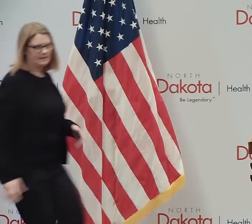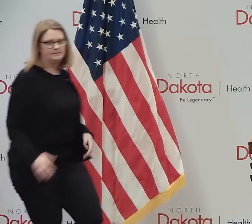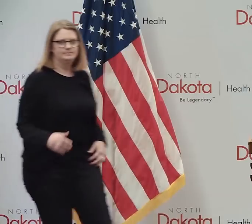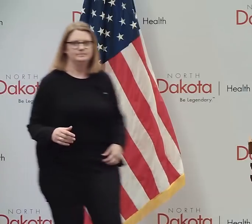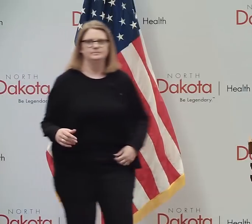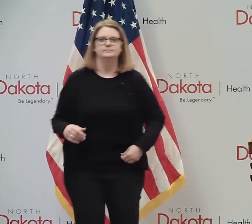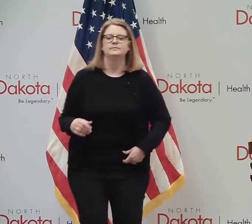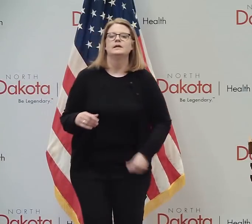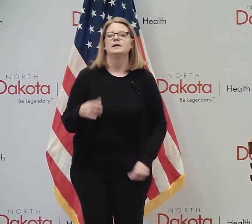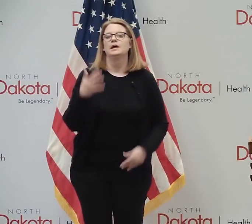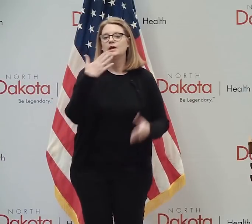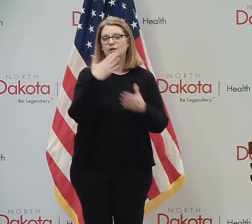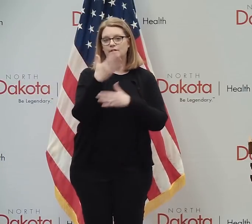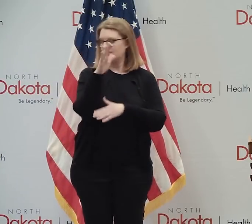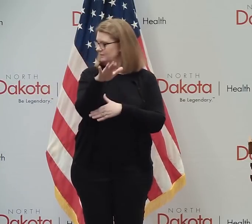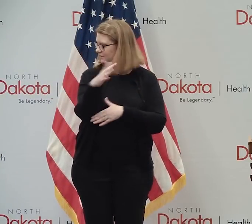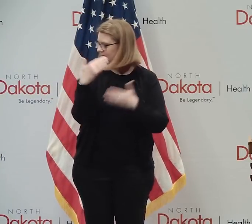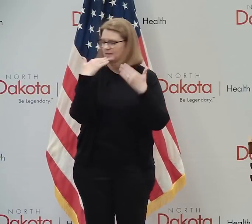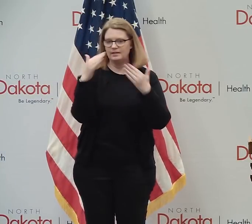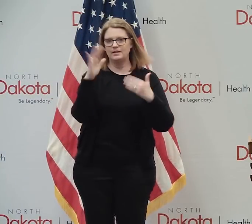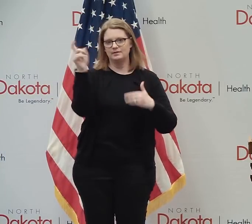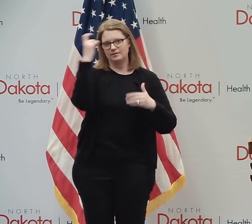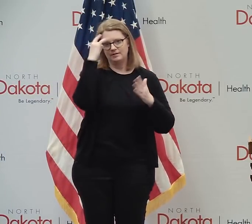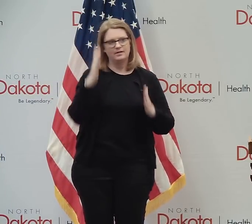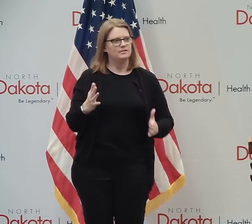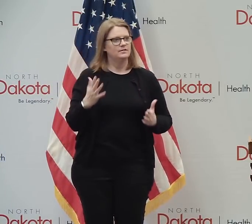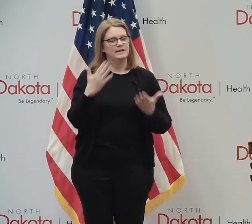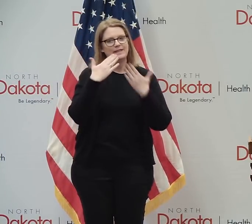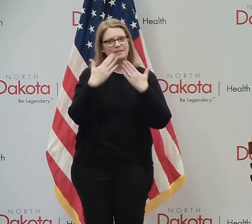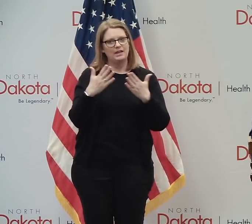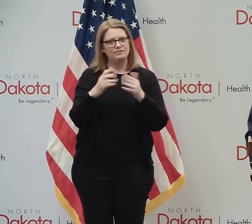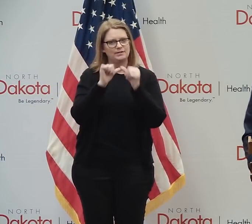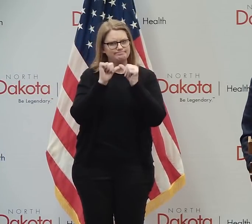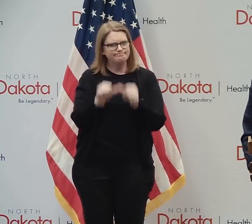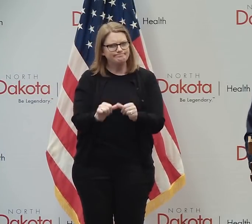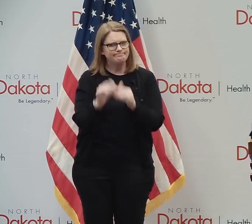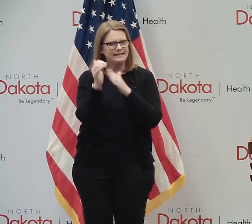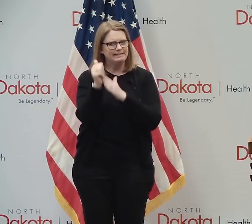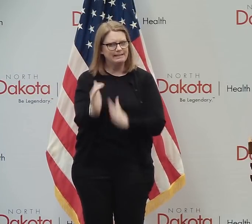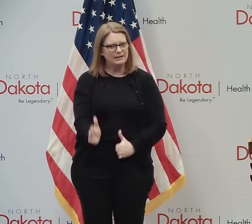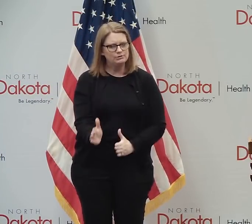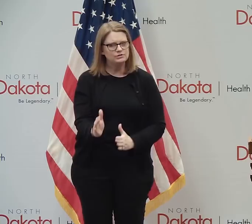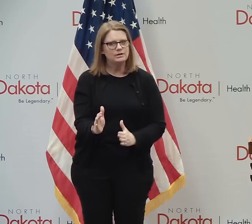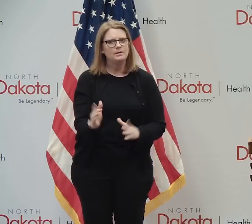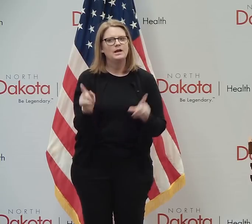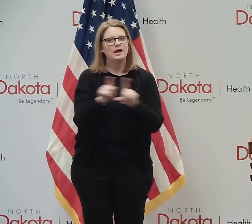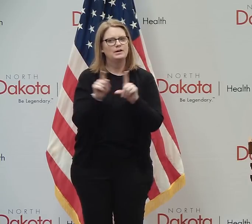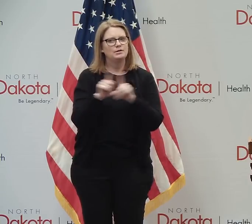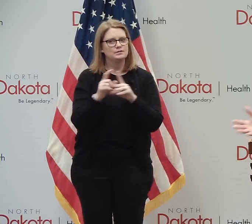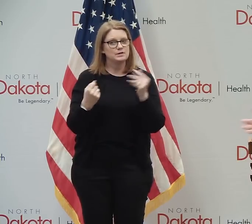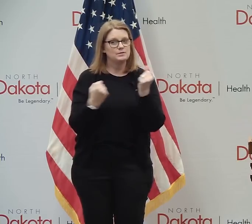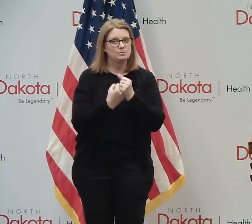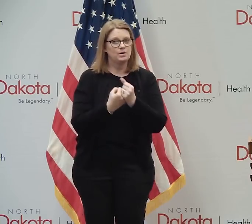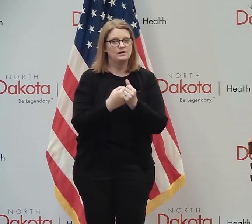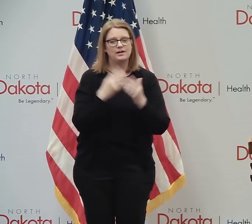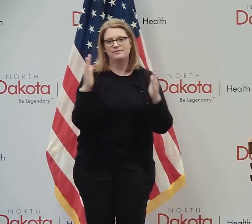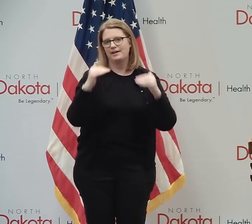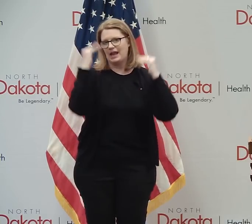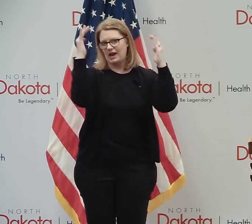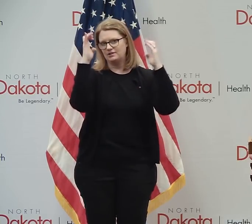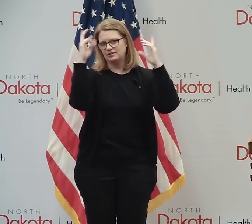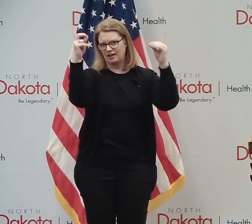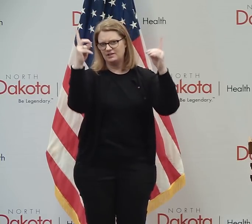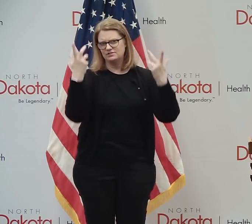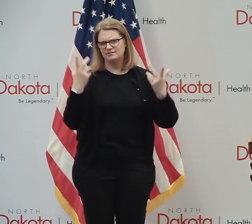Good afternoon. Thank you, Governor. Thank you for your steadfast leadership and support of higher education through this, as you put it,